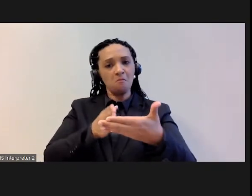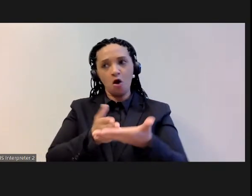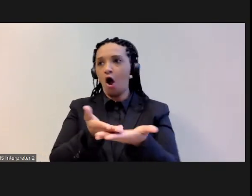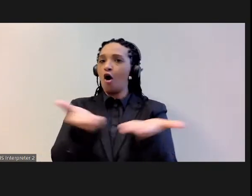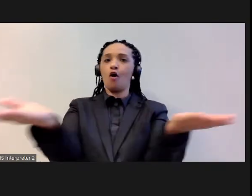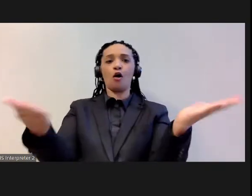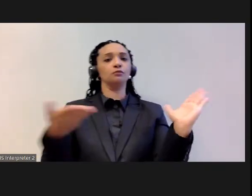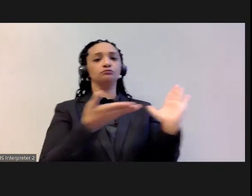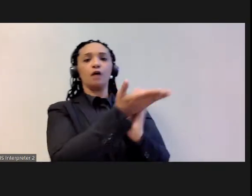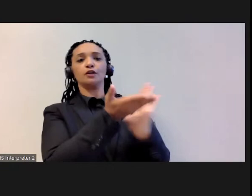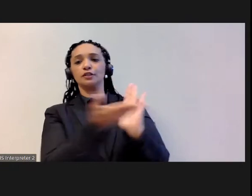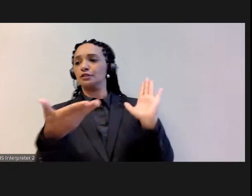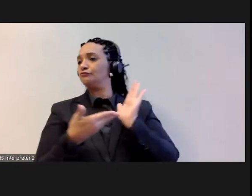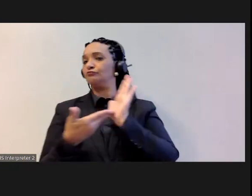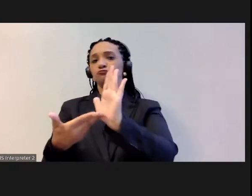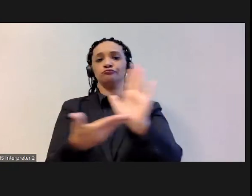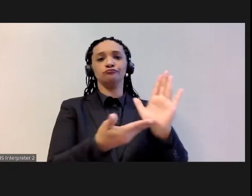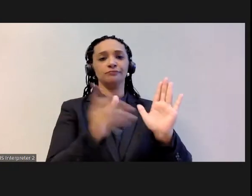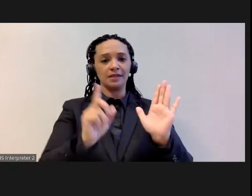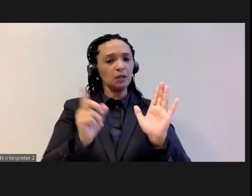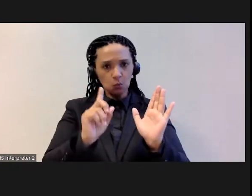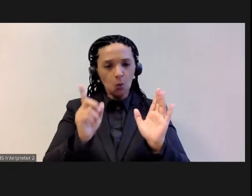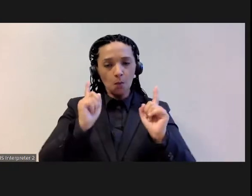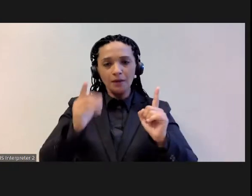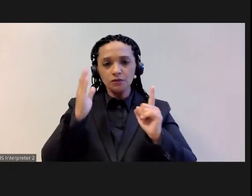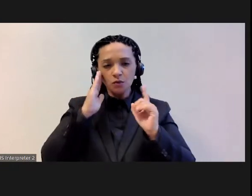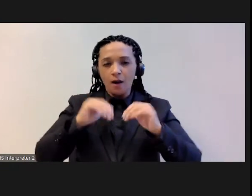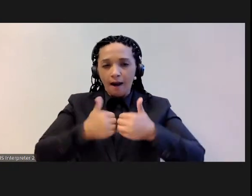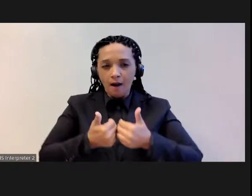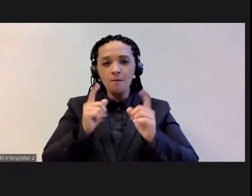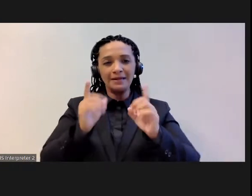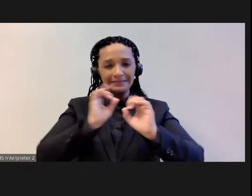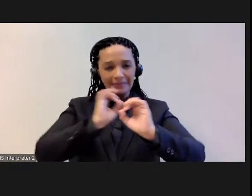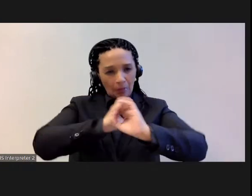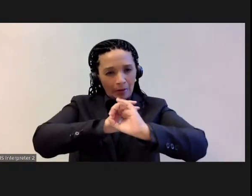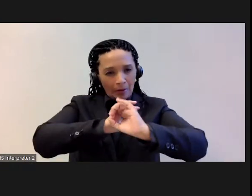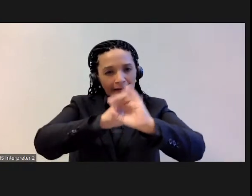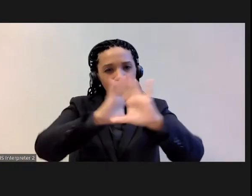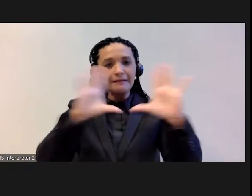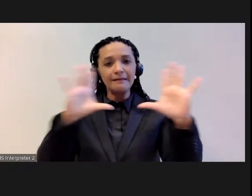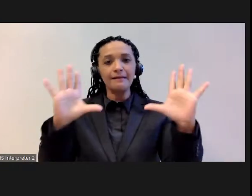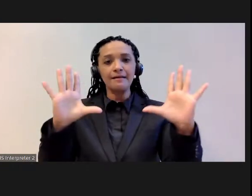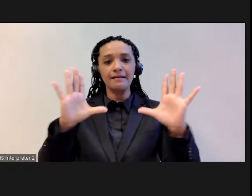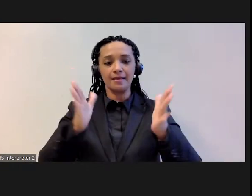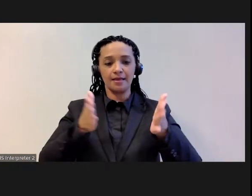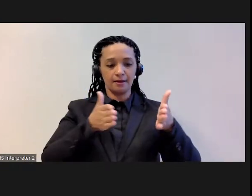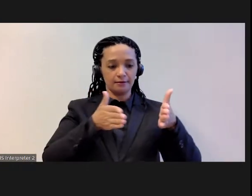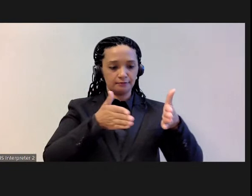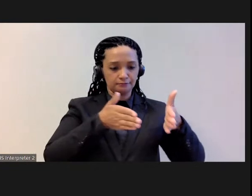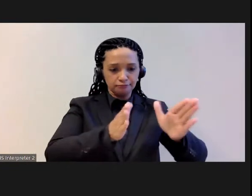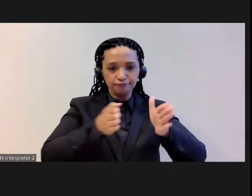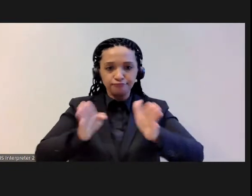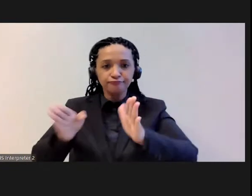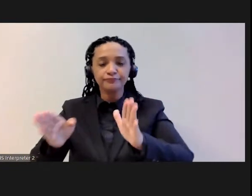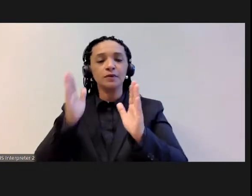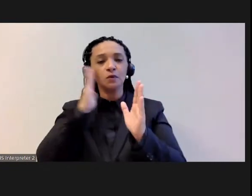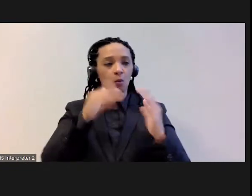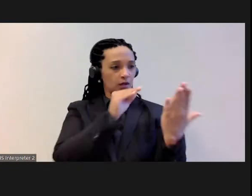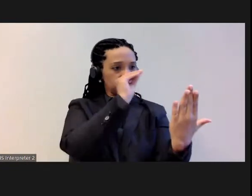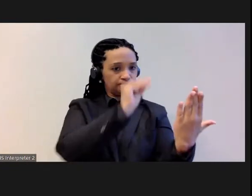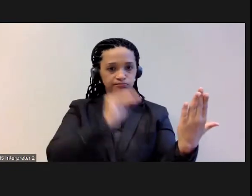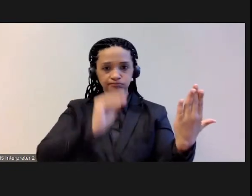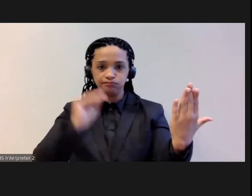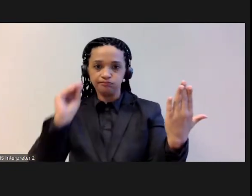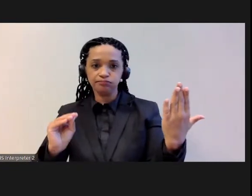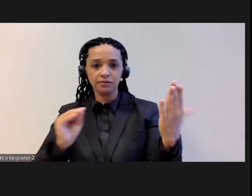it also allows for a systematic and clear, transparent way in which all actors, because we're talking here of